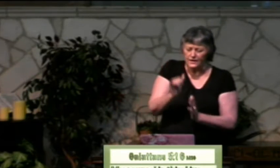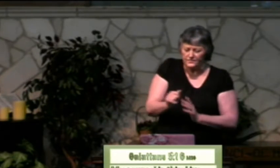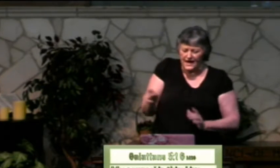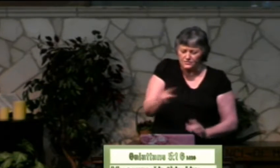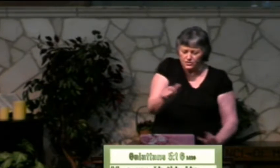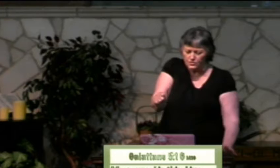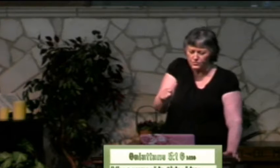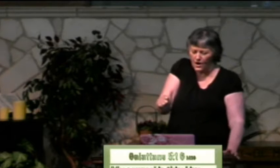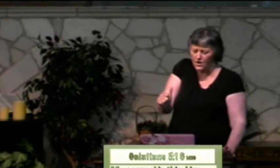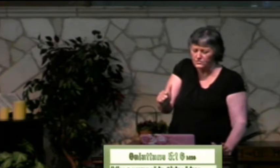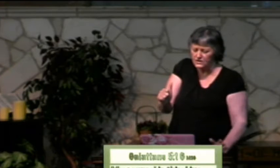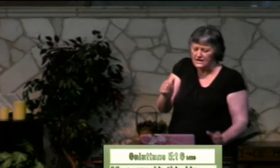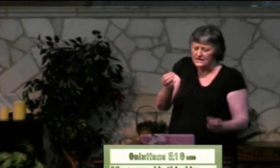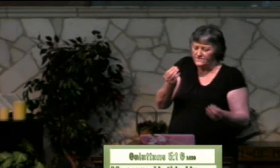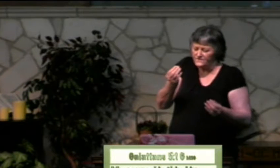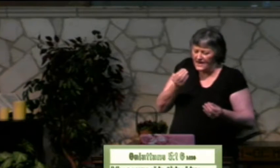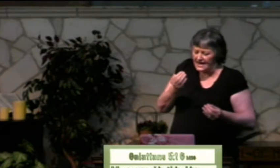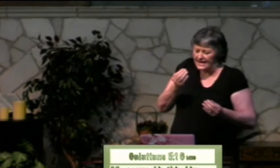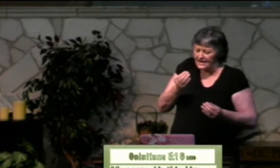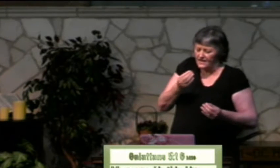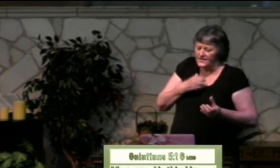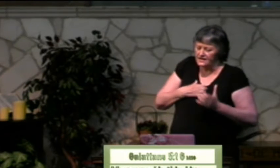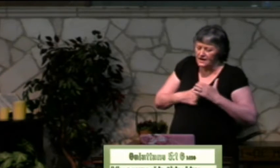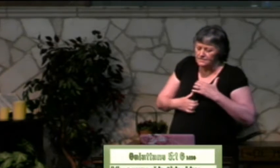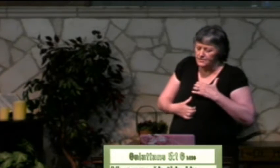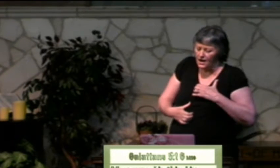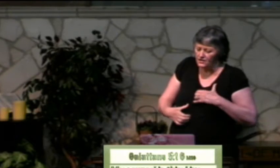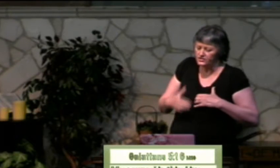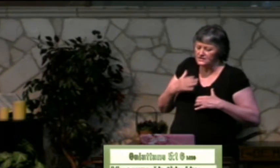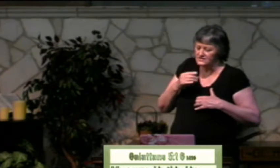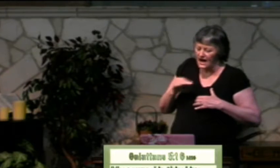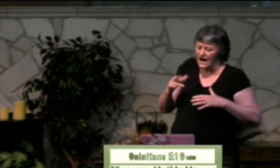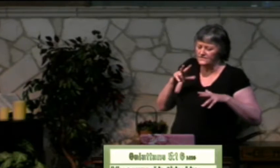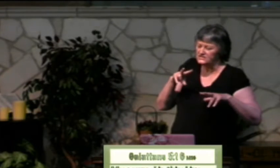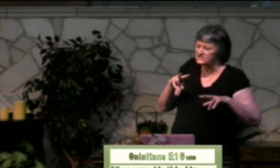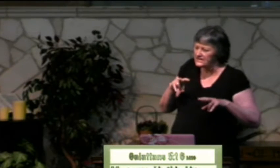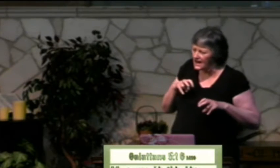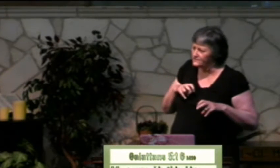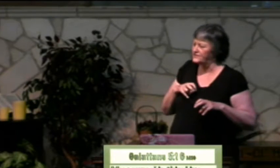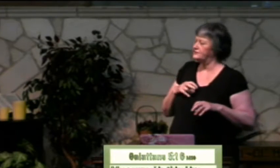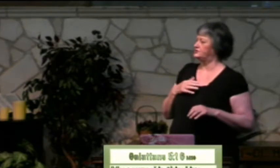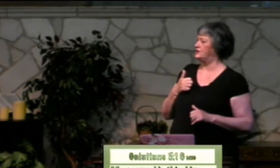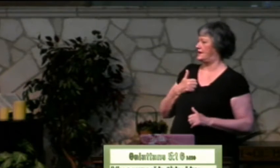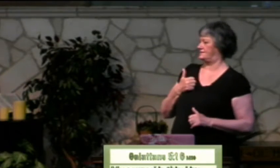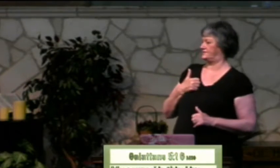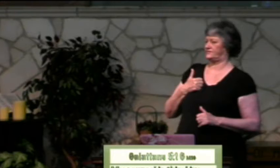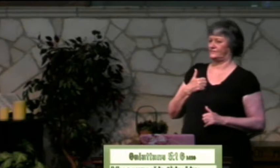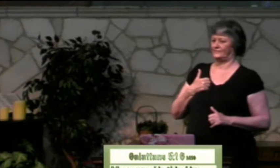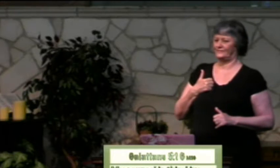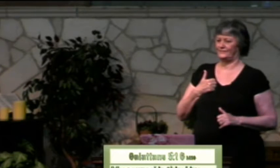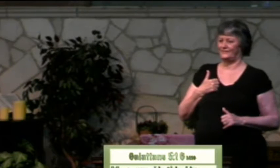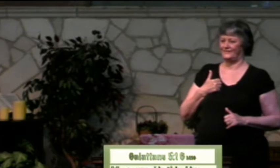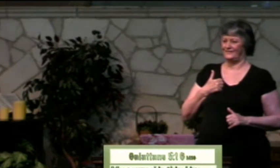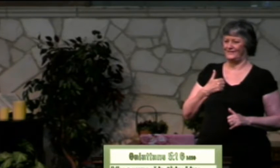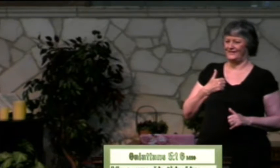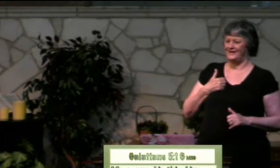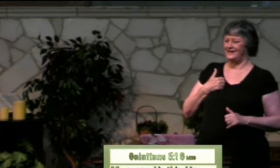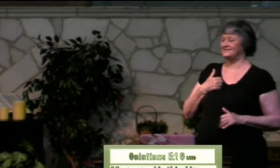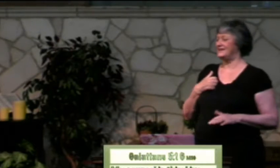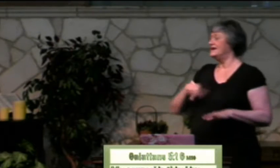that you won't feed the compulsions of selfishness. Now see, the